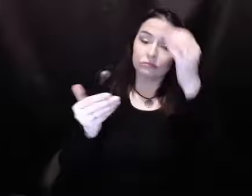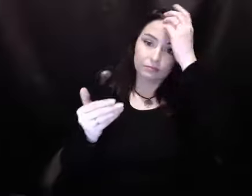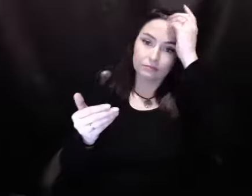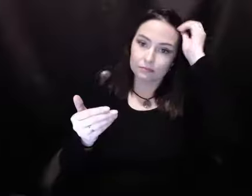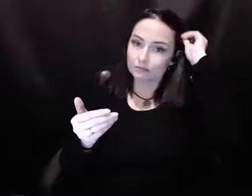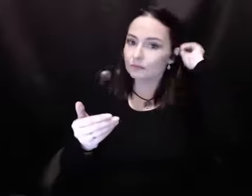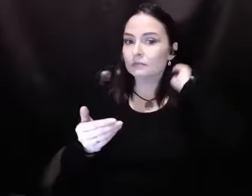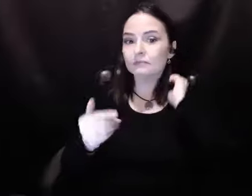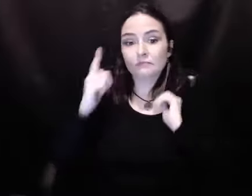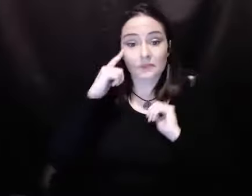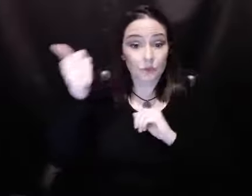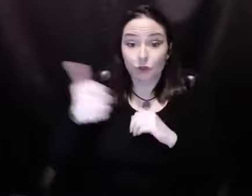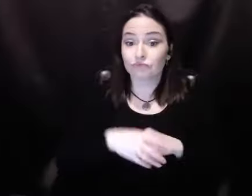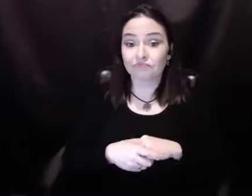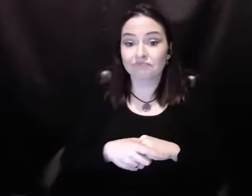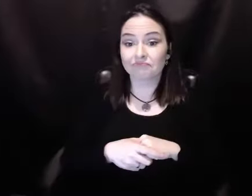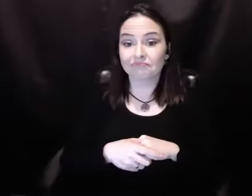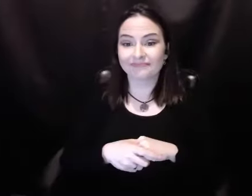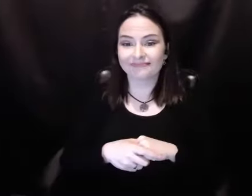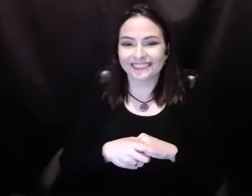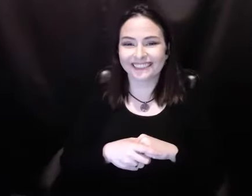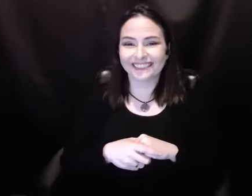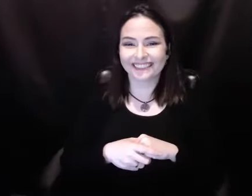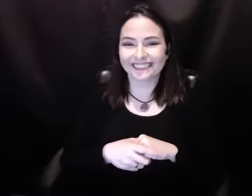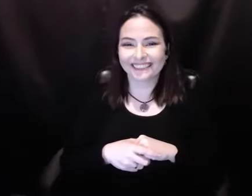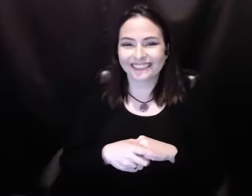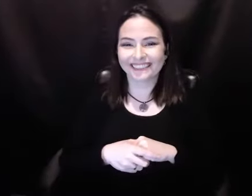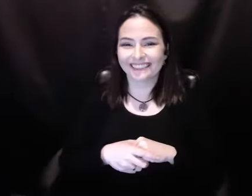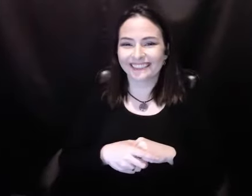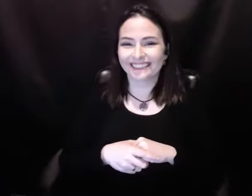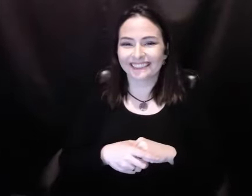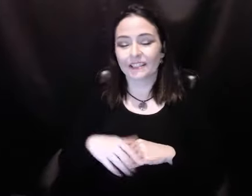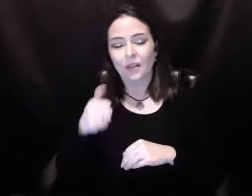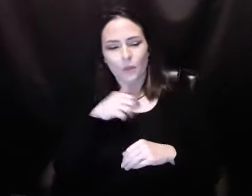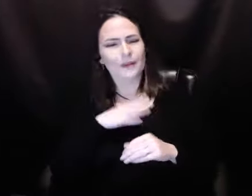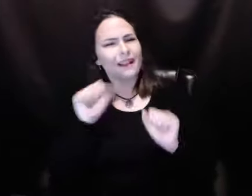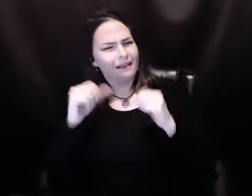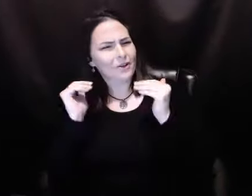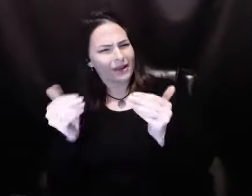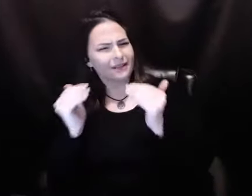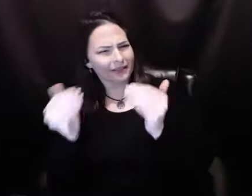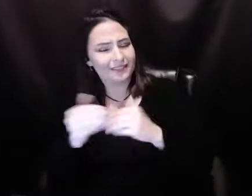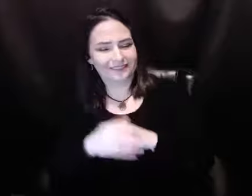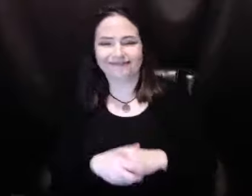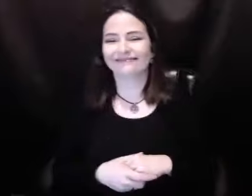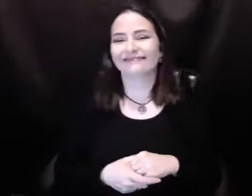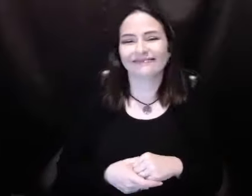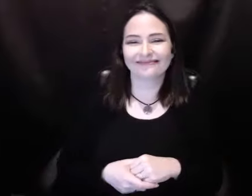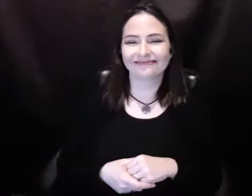Thank you so much. Good job. Yay. Thank you. Thank you.